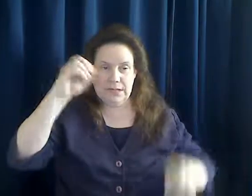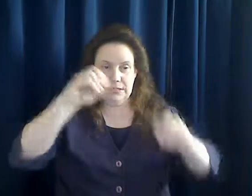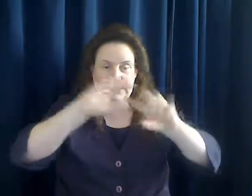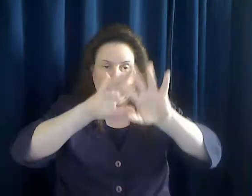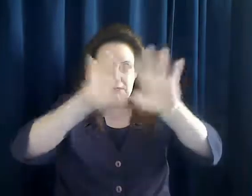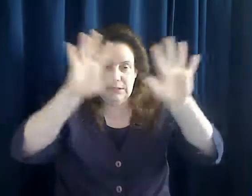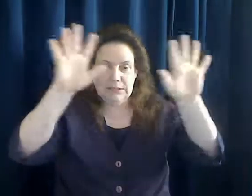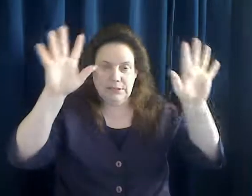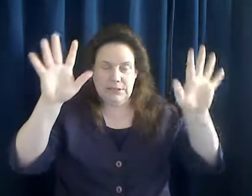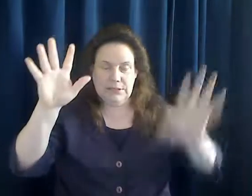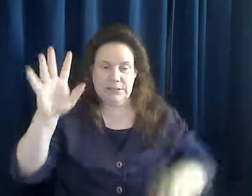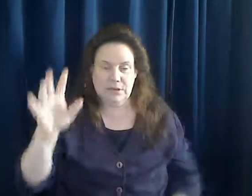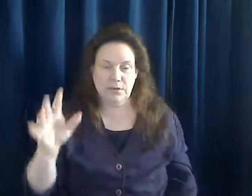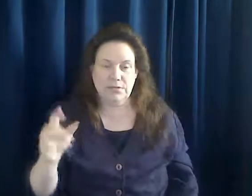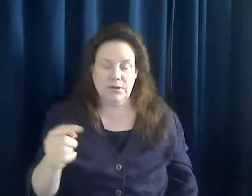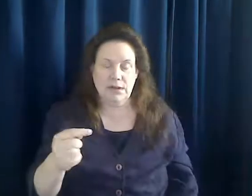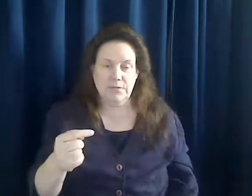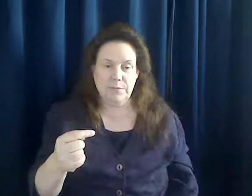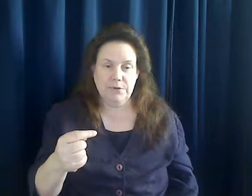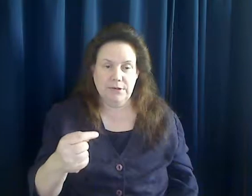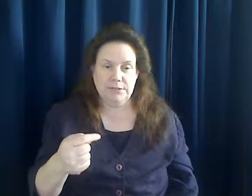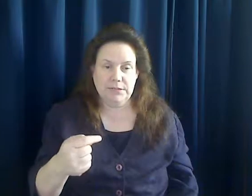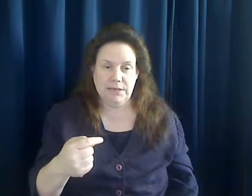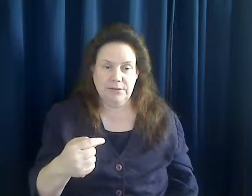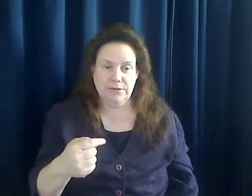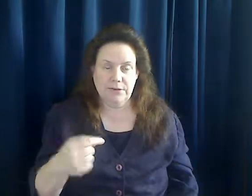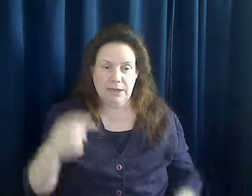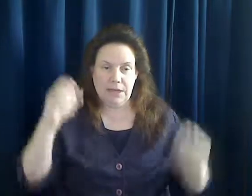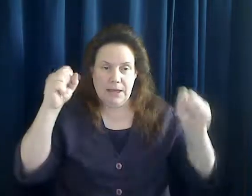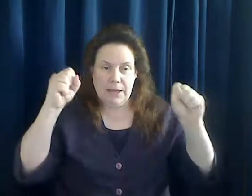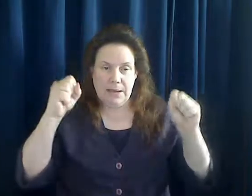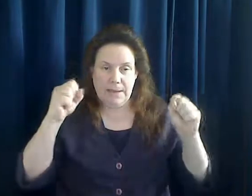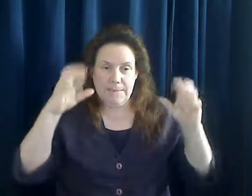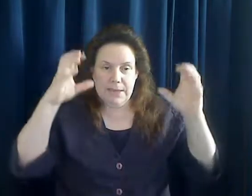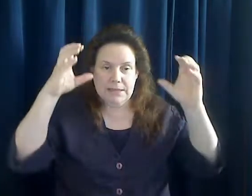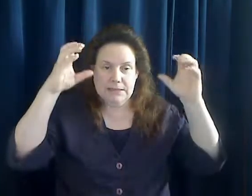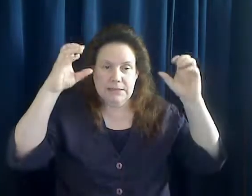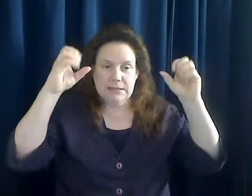Understand clearly. So if we put it all together, amazing